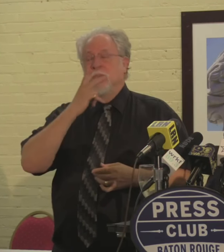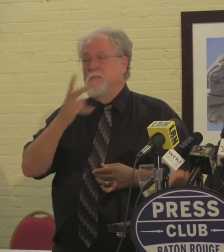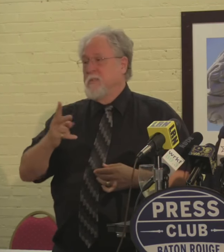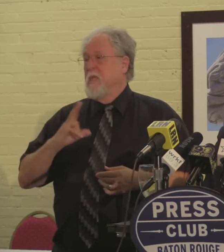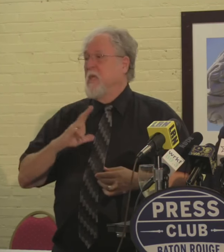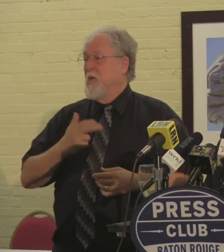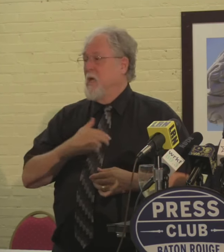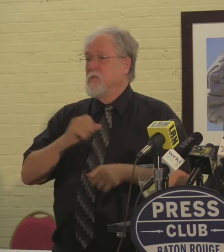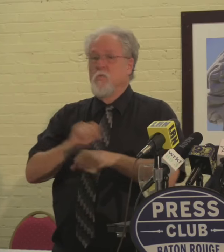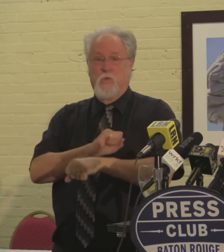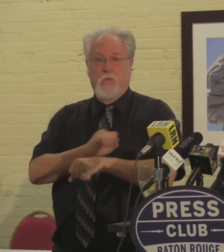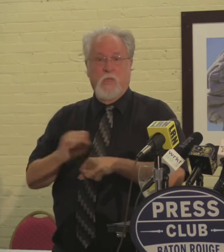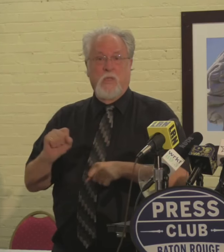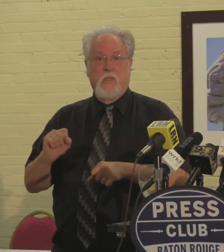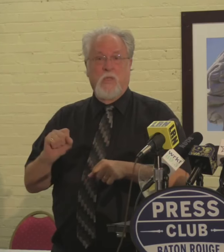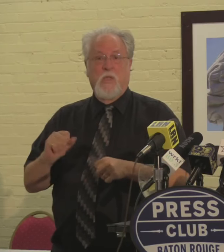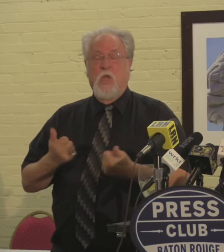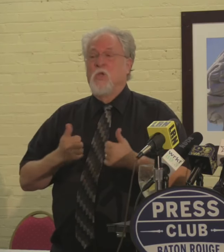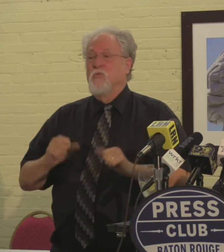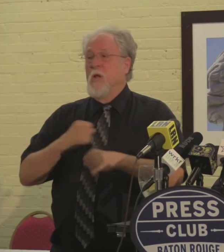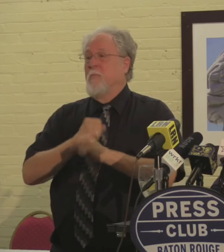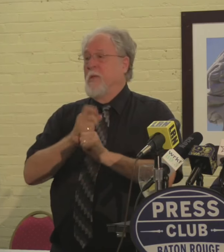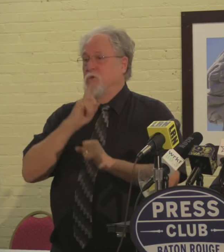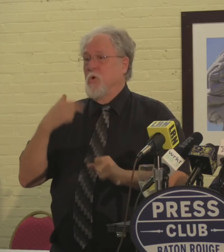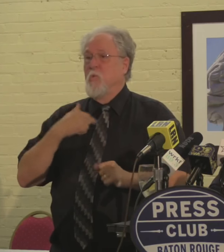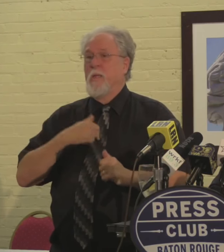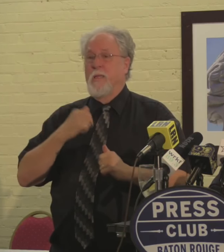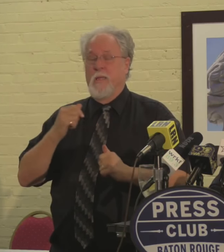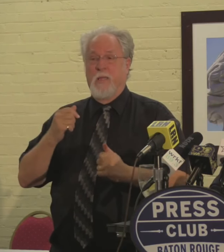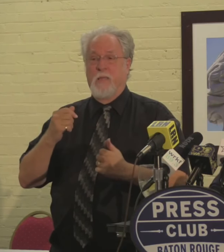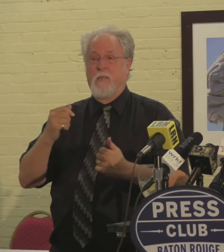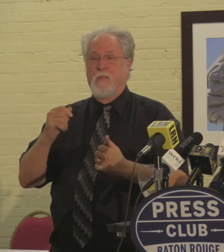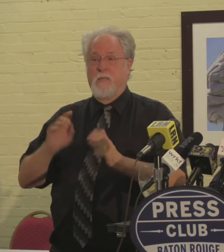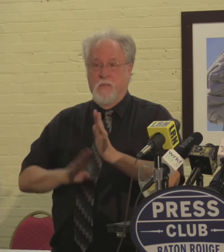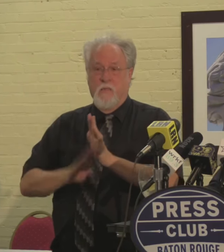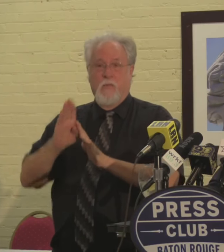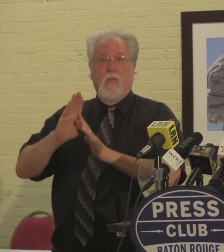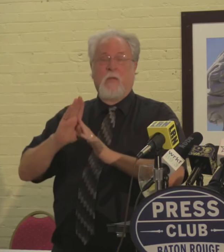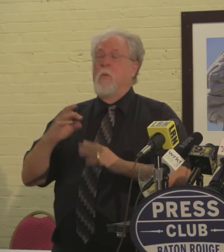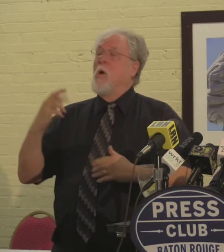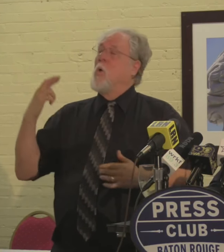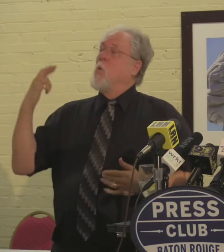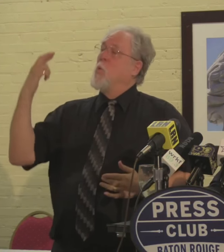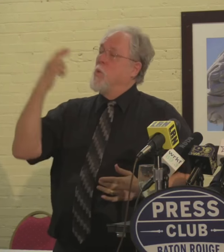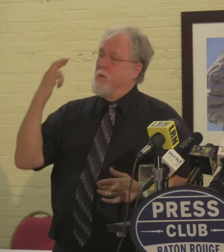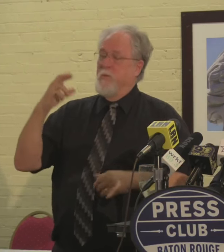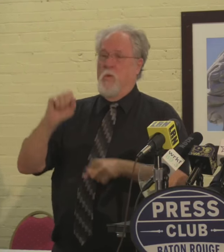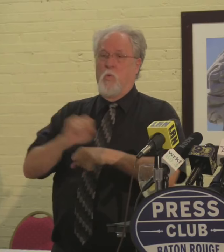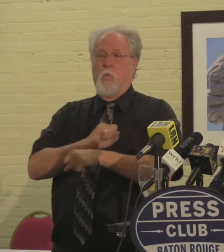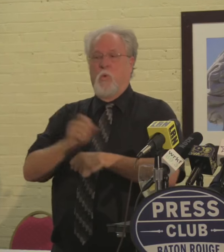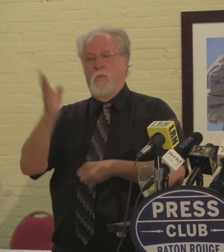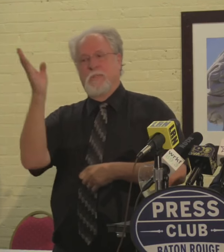us working to try to make sure that we can come up with a reasonable